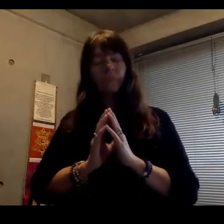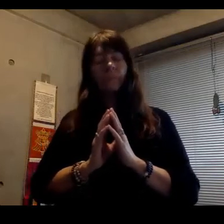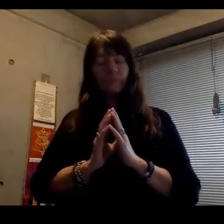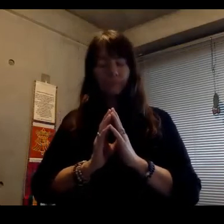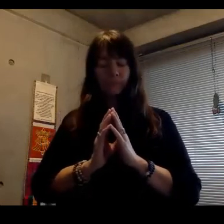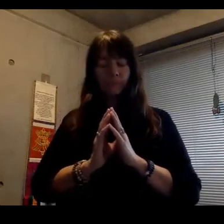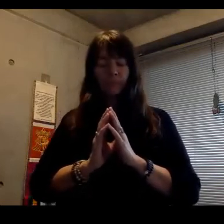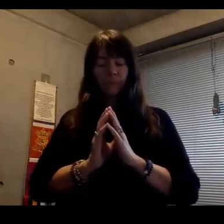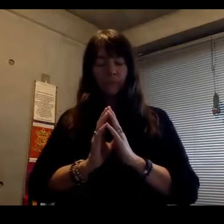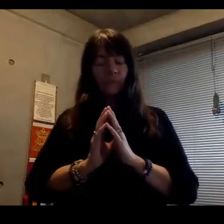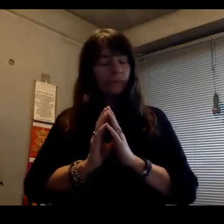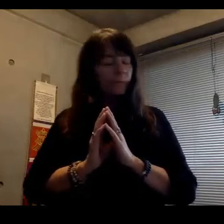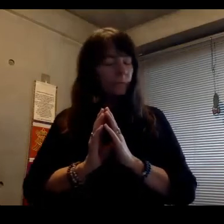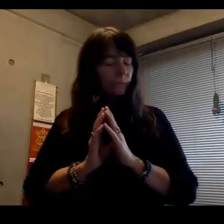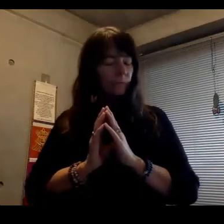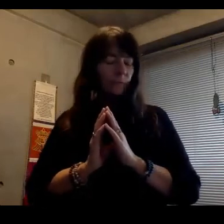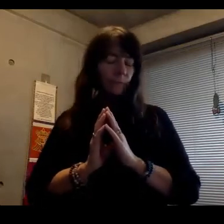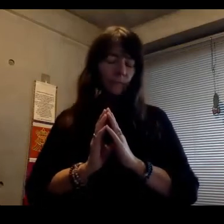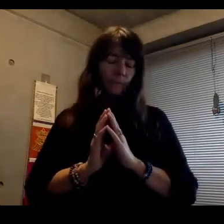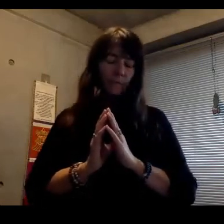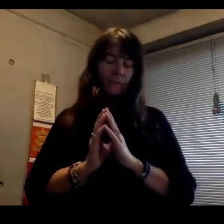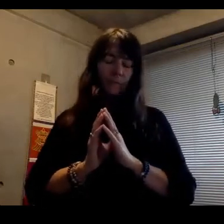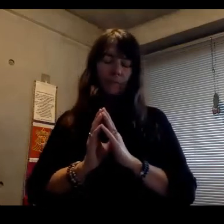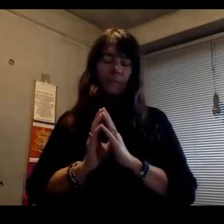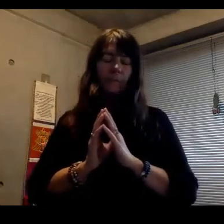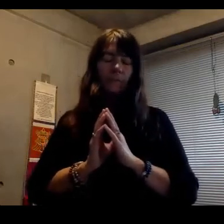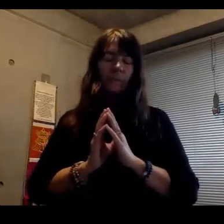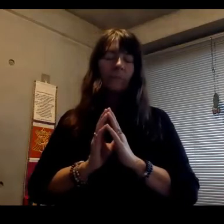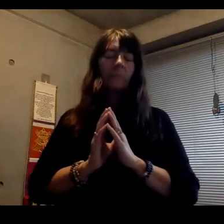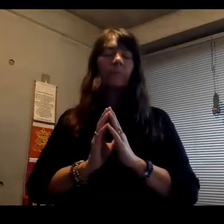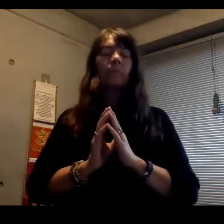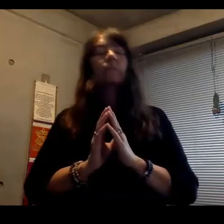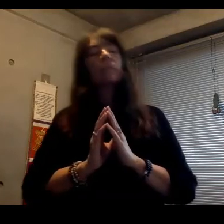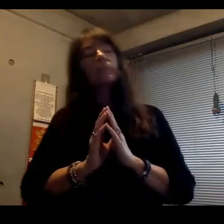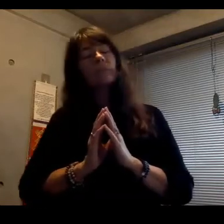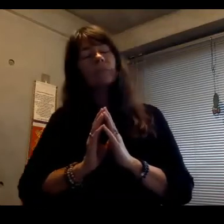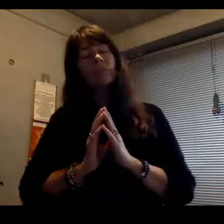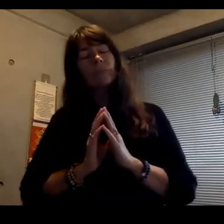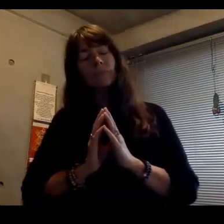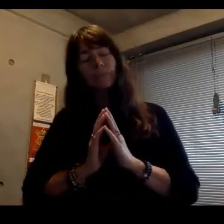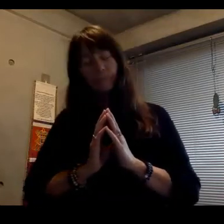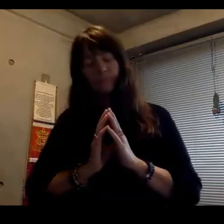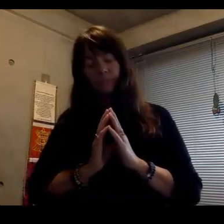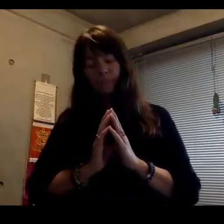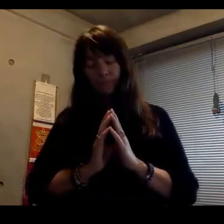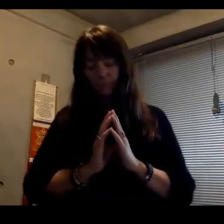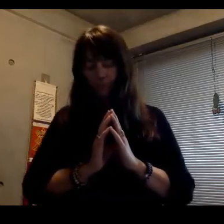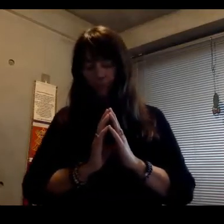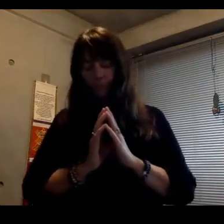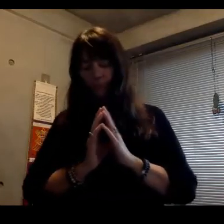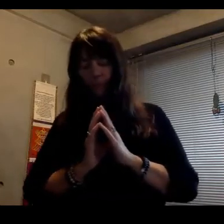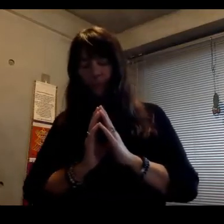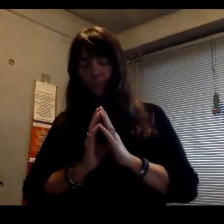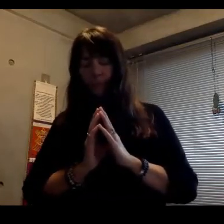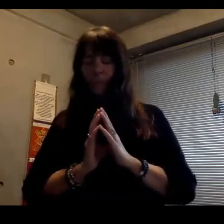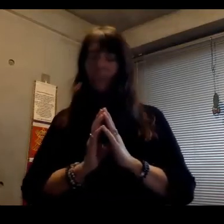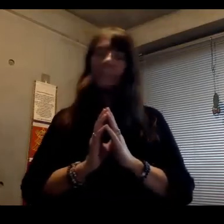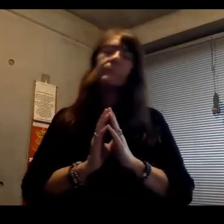participate, but are choosing not to because if somebody sees them,